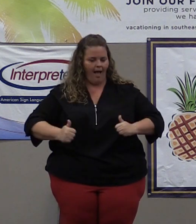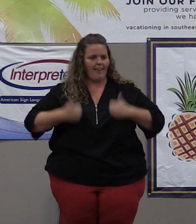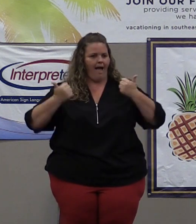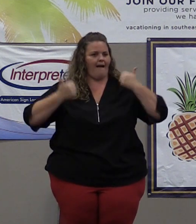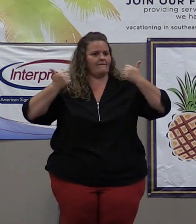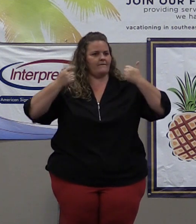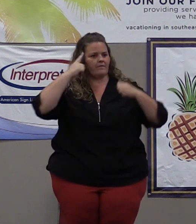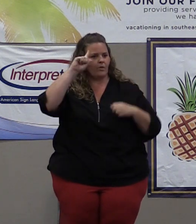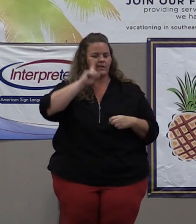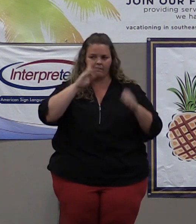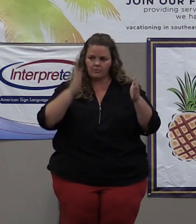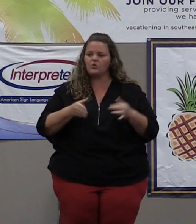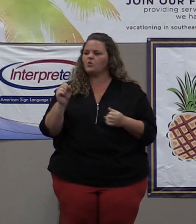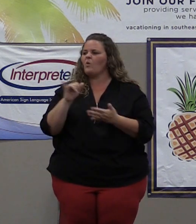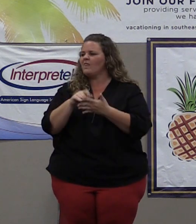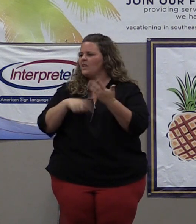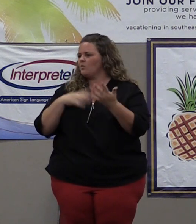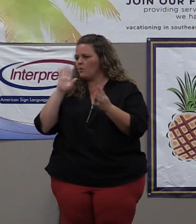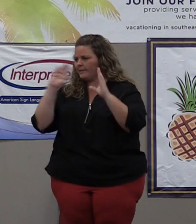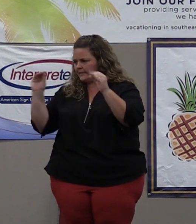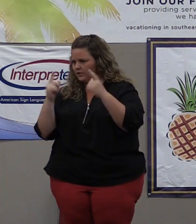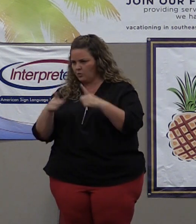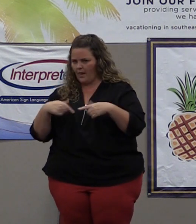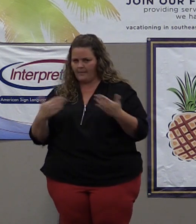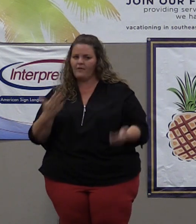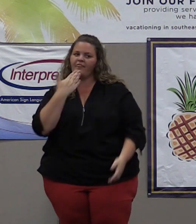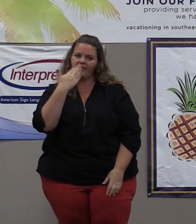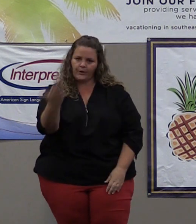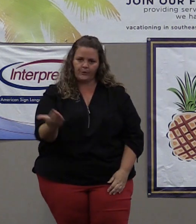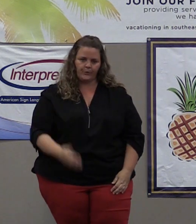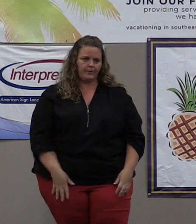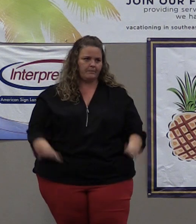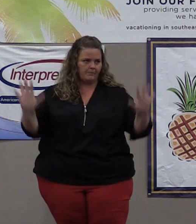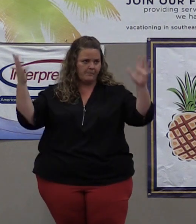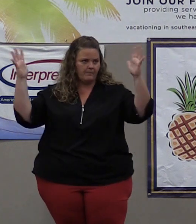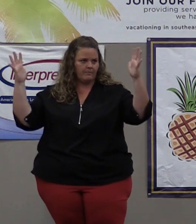deaf clients. And so that's what I'm going to be teaching while I'm here. Thank you so much.